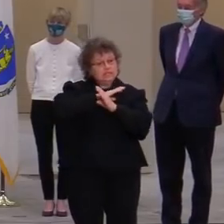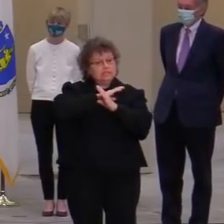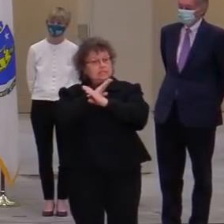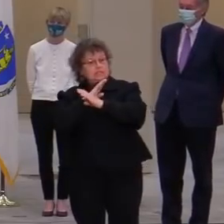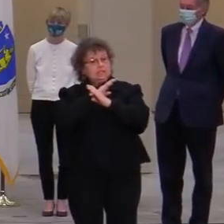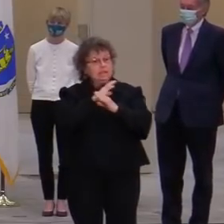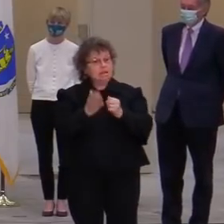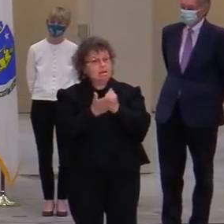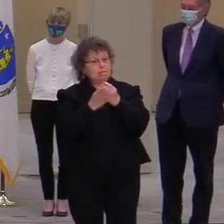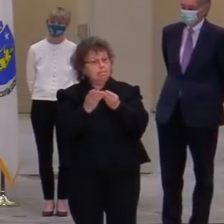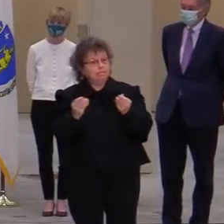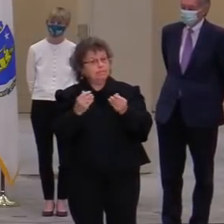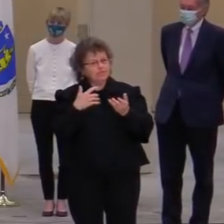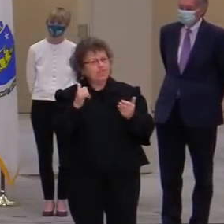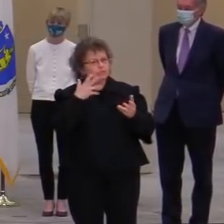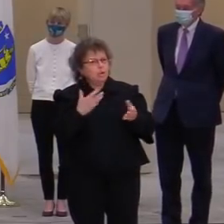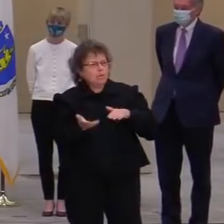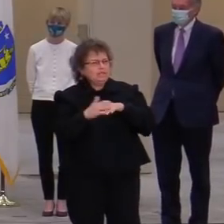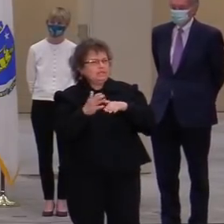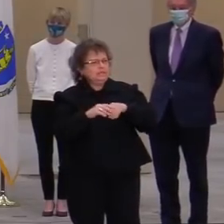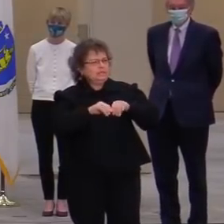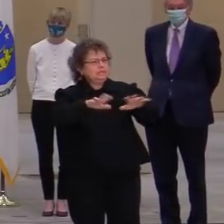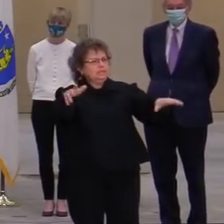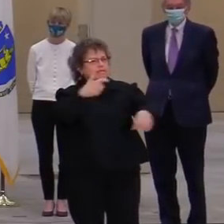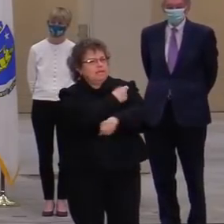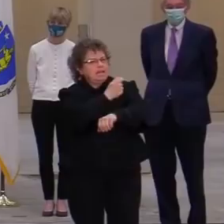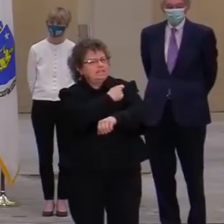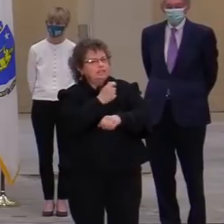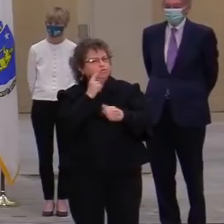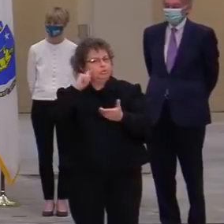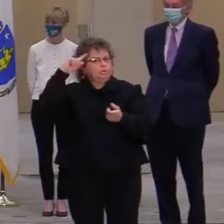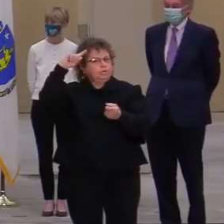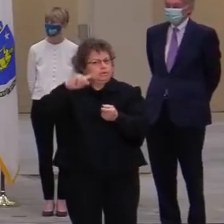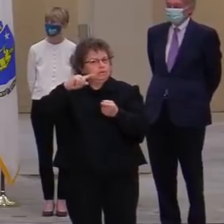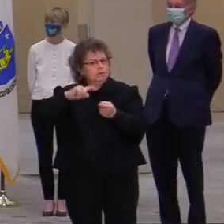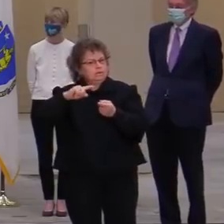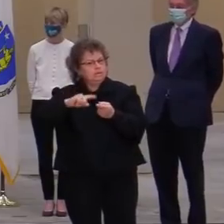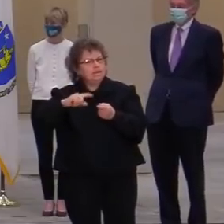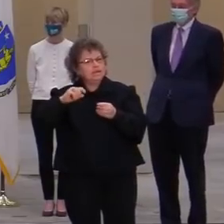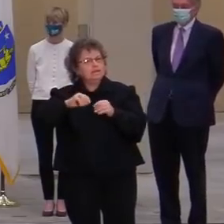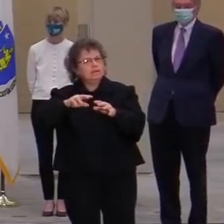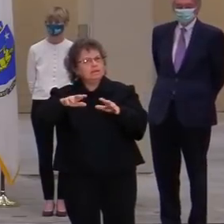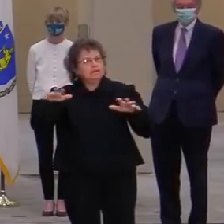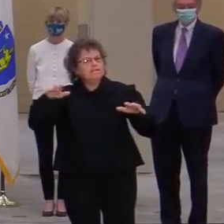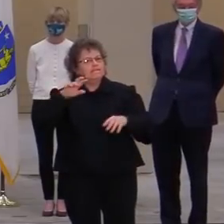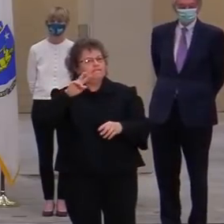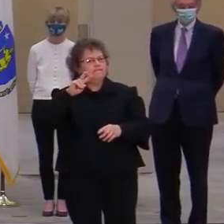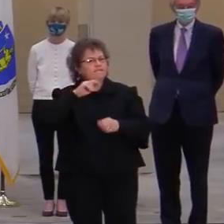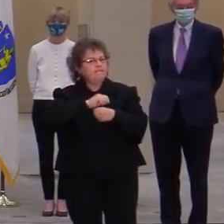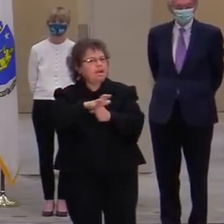up vaccination, to decrease the amount of circulating virus. Thank you.